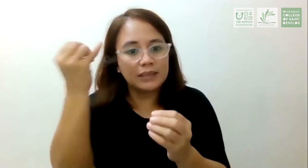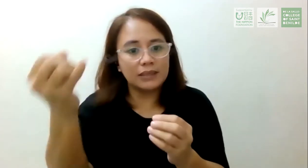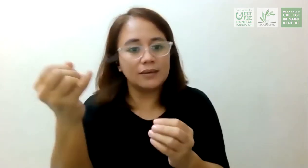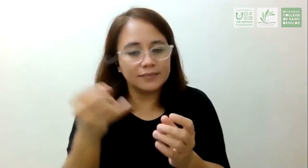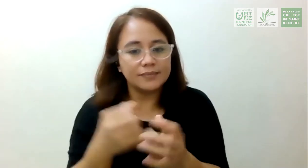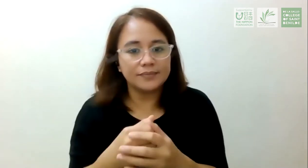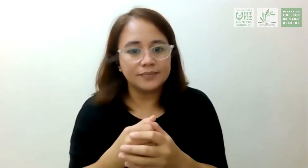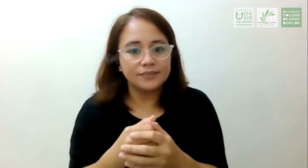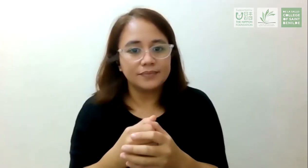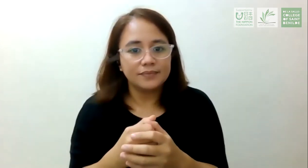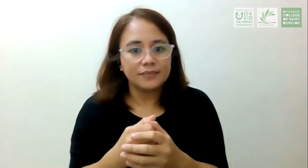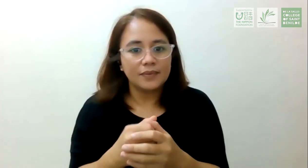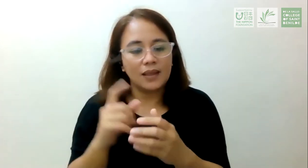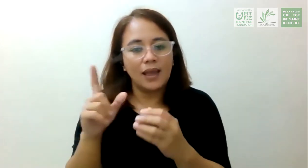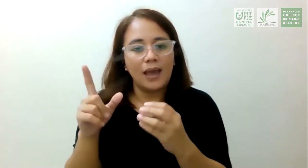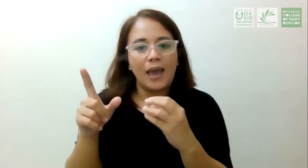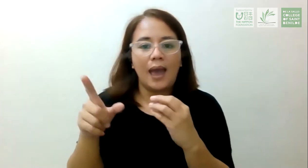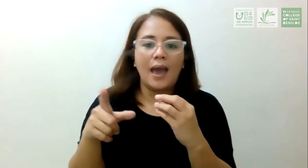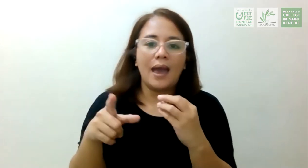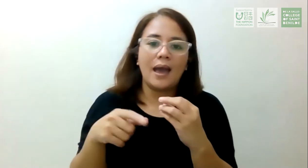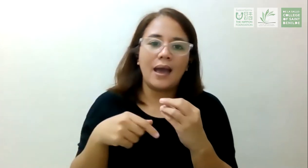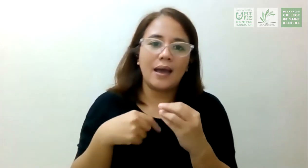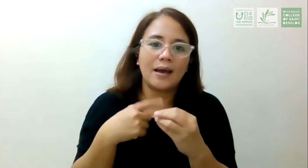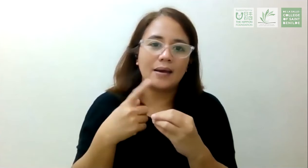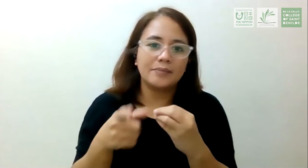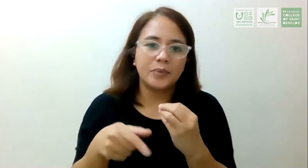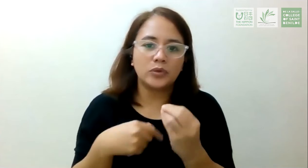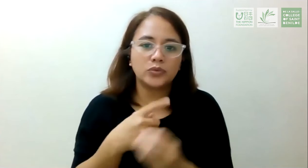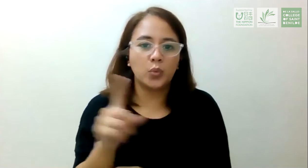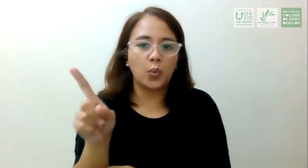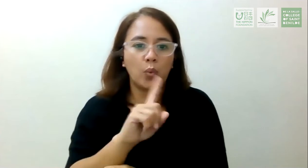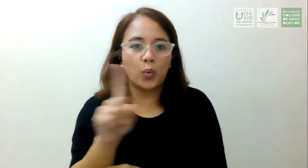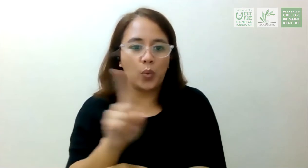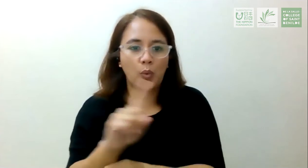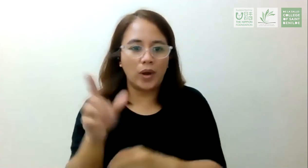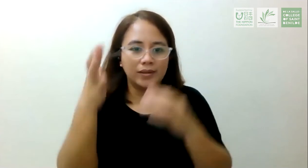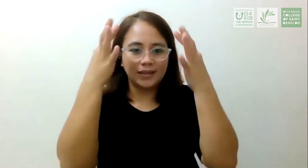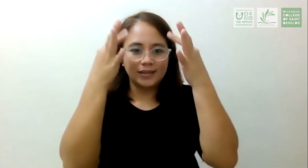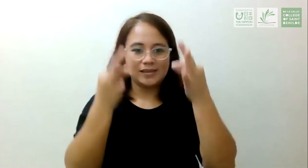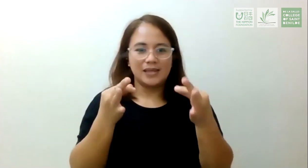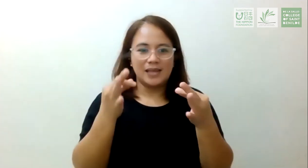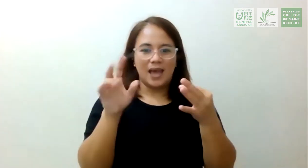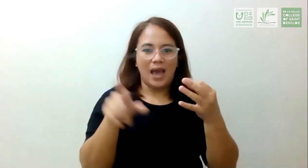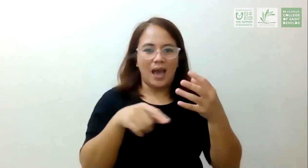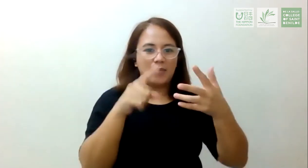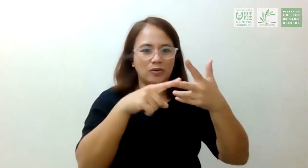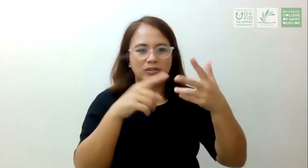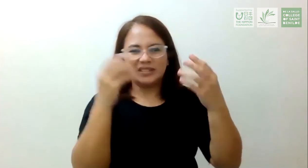about what I decided to do about those ambiguous questions.